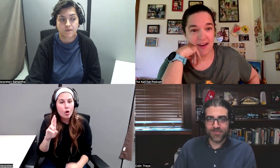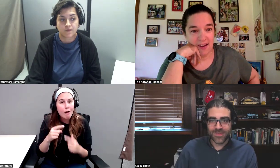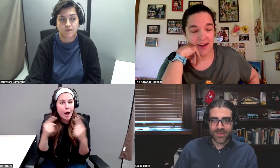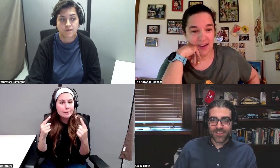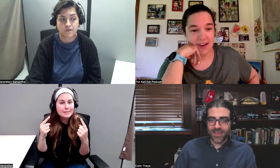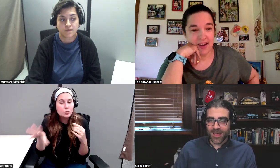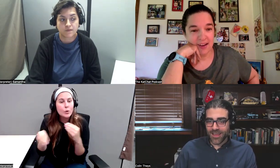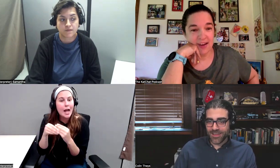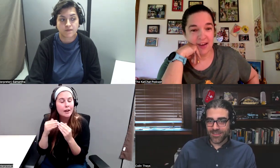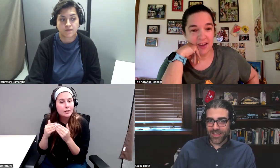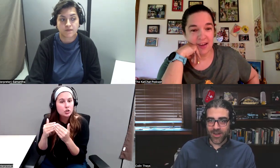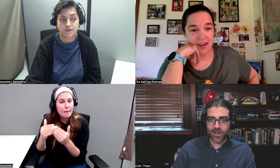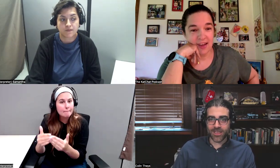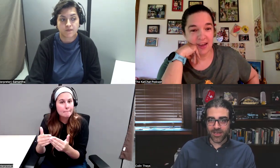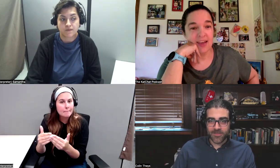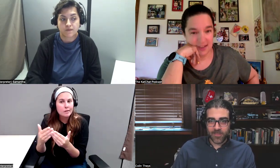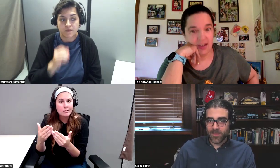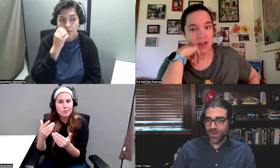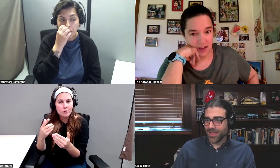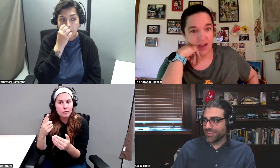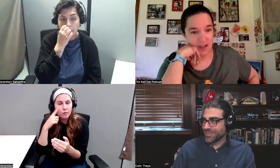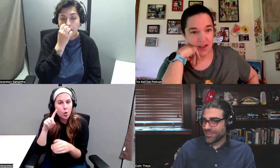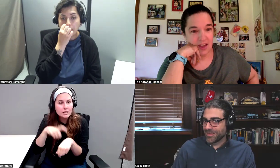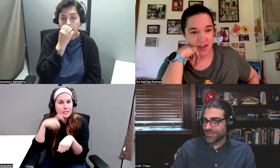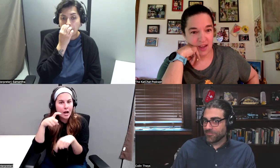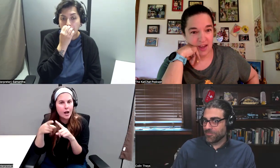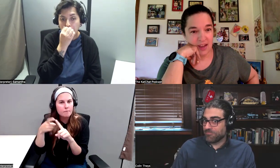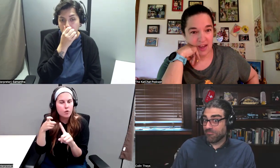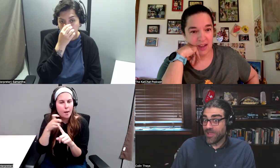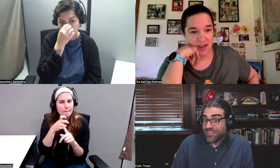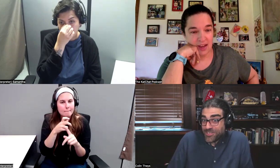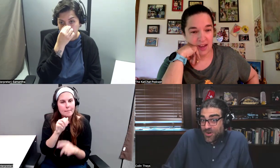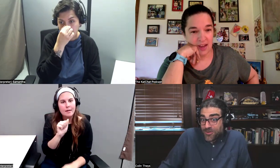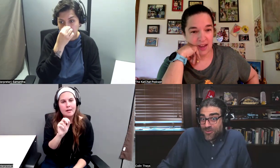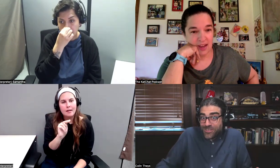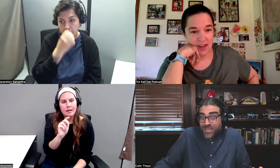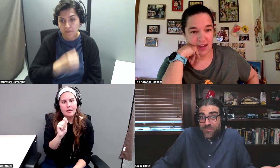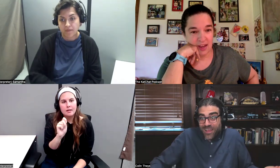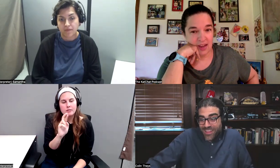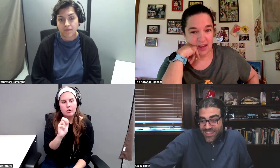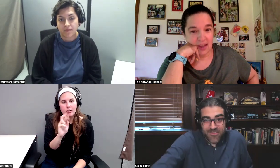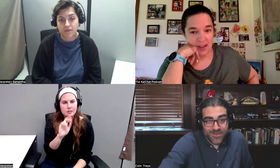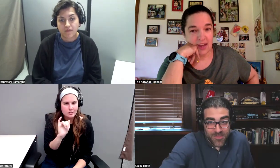away from uh, Antarctica, but we had to shoot on a cruise ship, and like that cruise ship